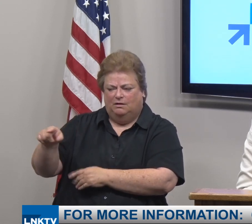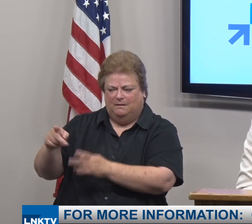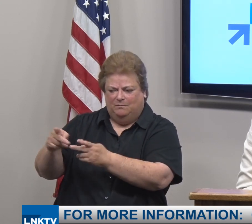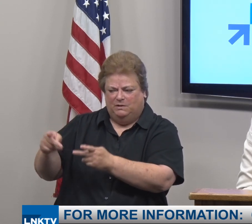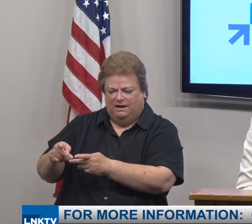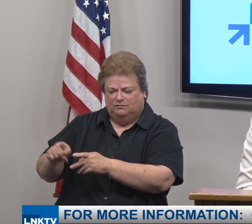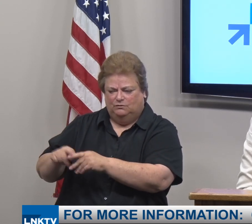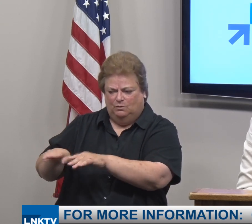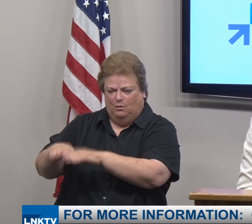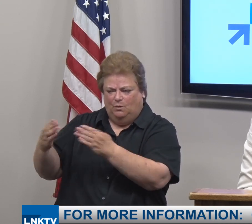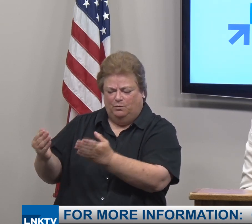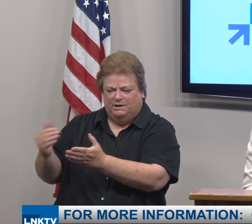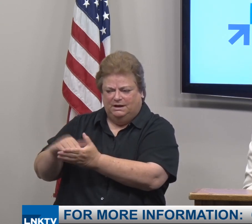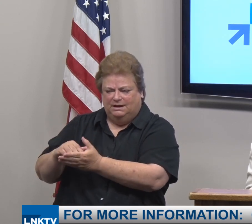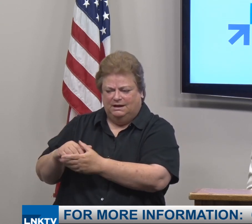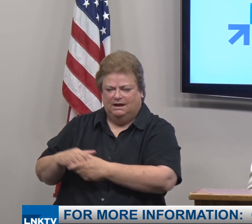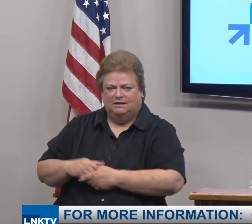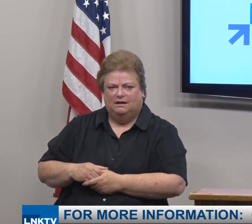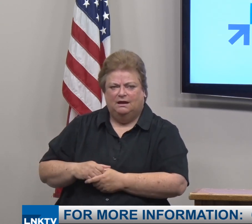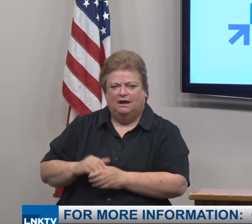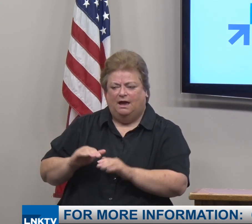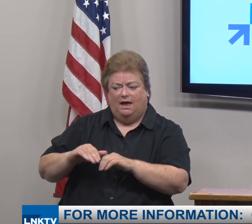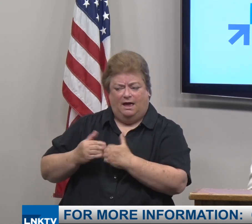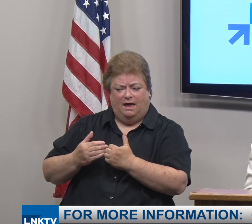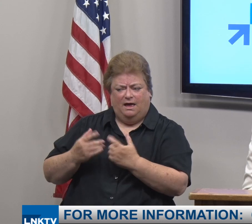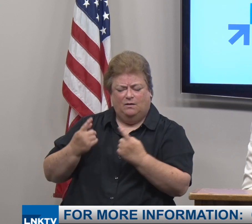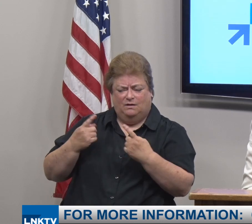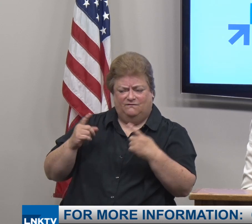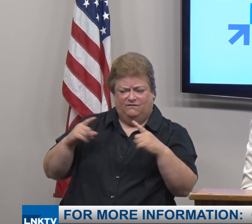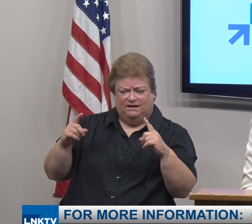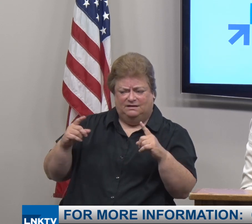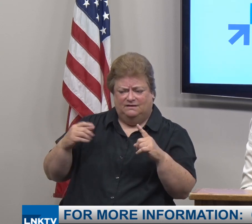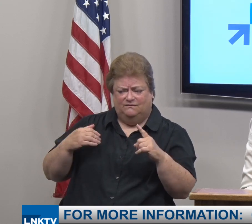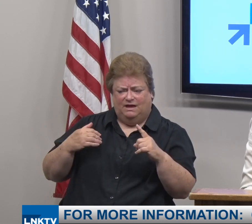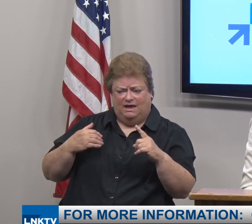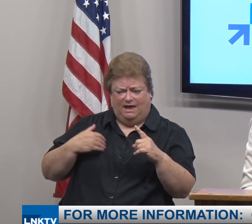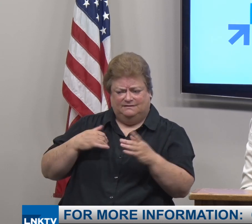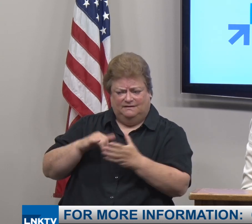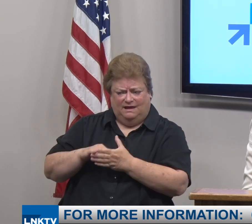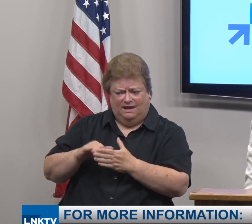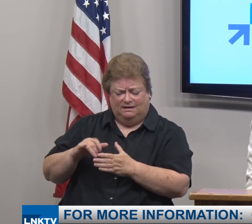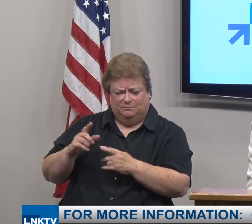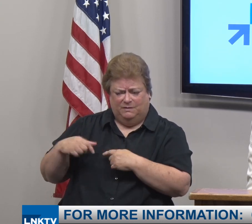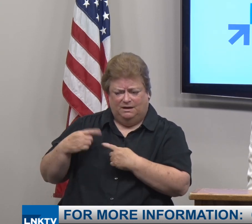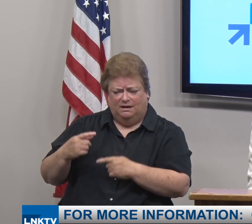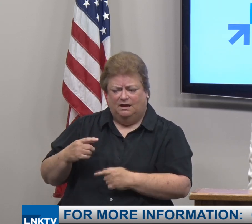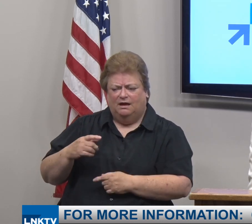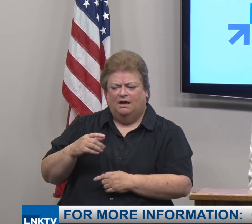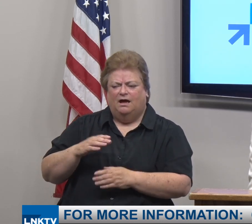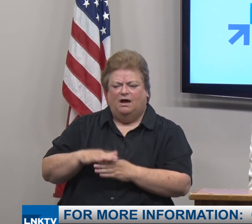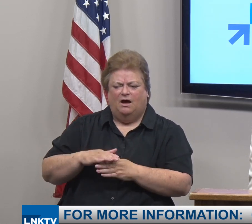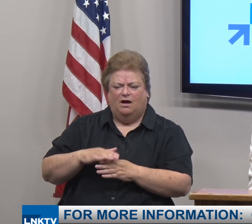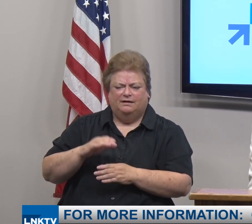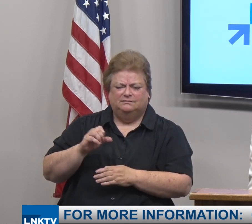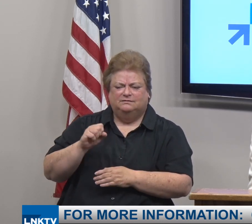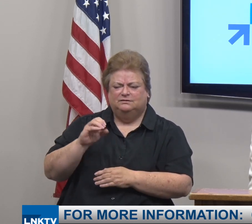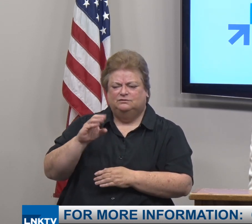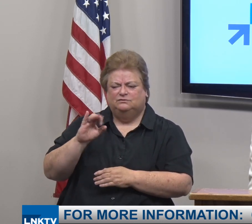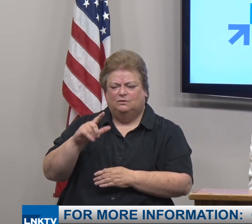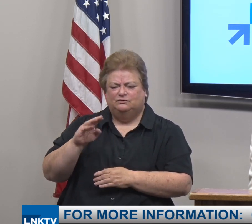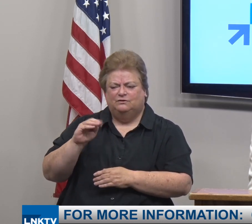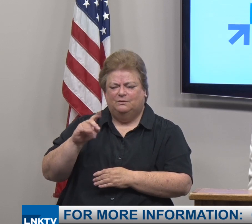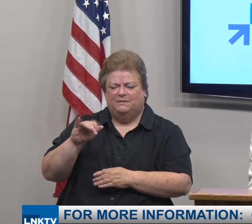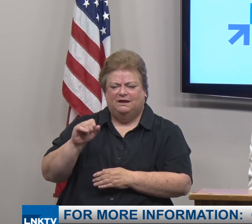health department believe that has been? I know, at least online, there's in social media, there's sort of